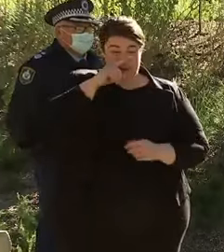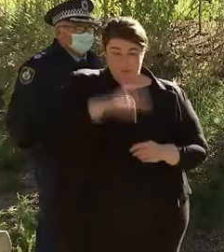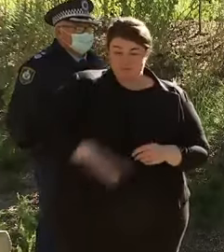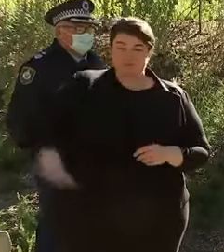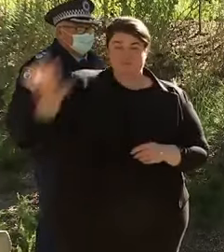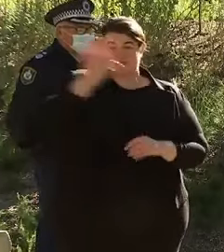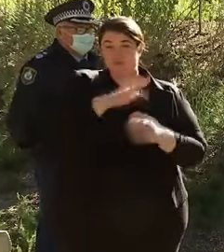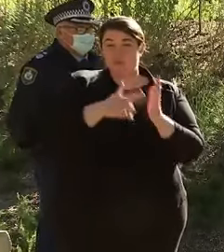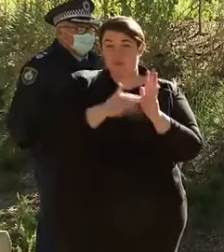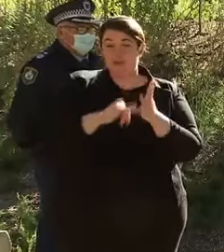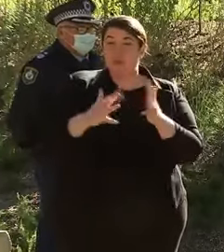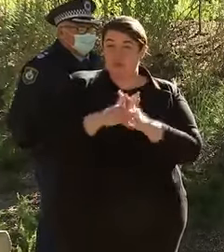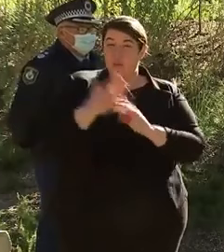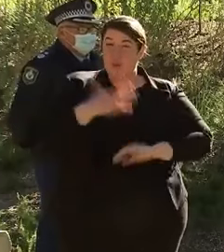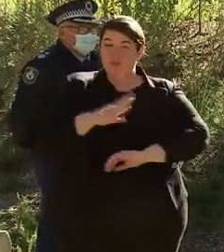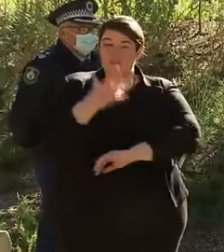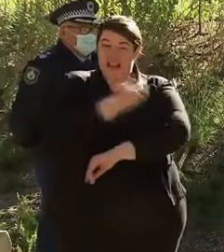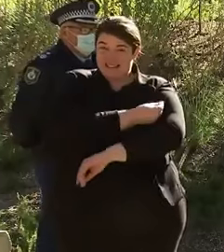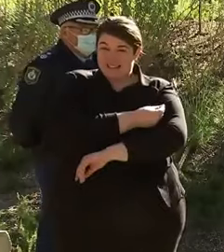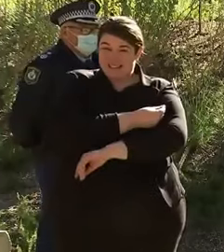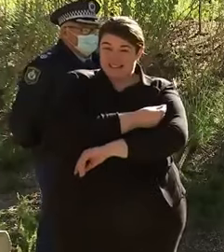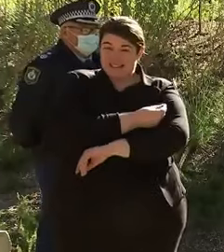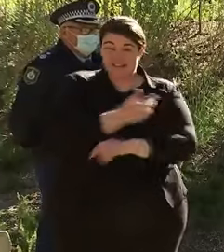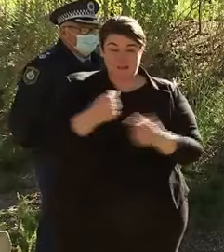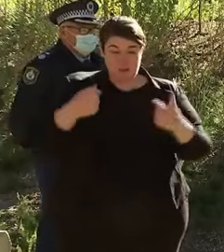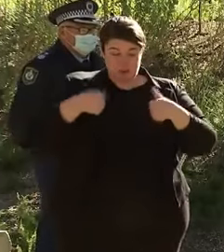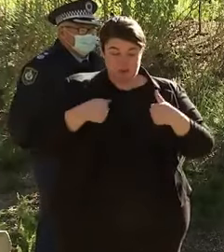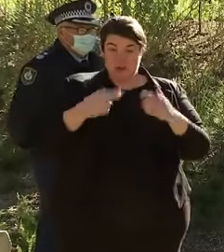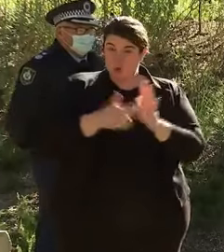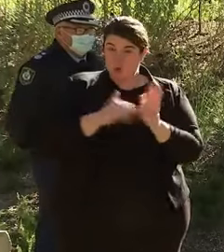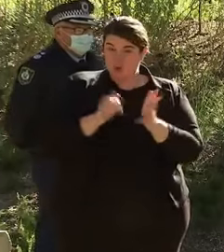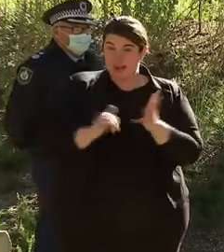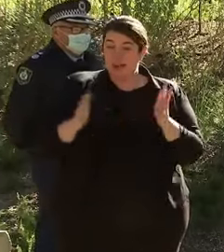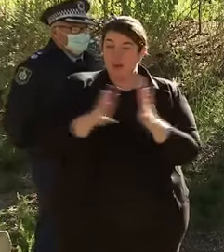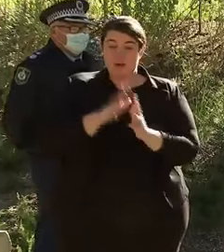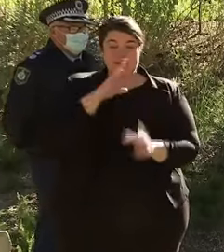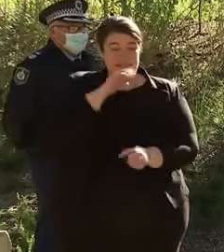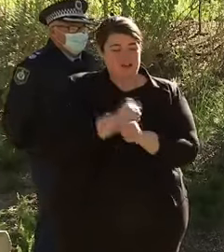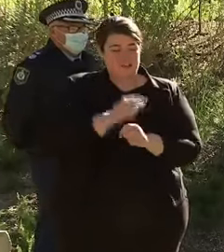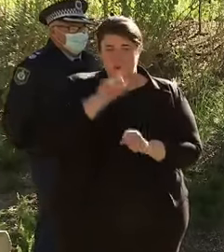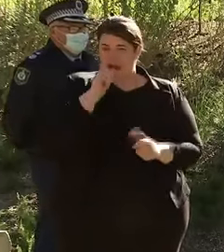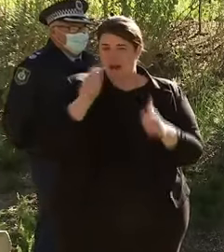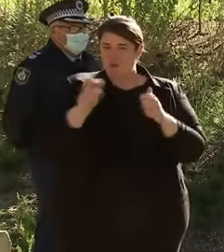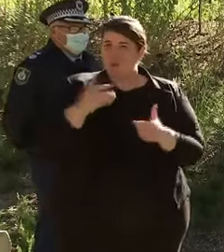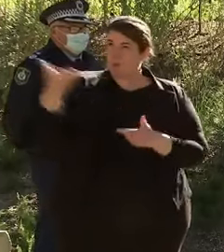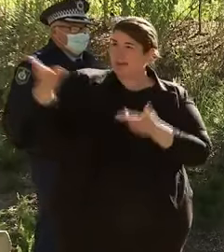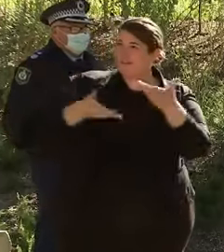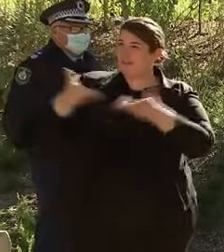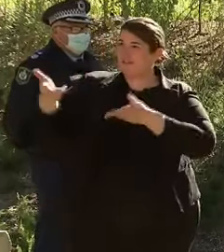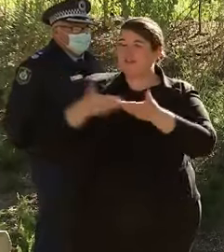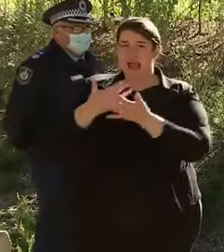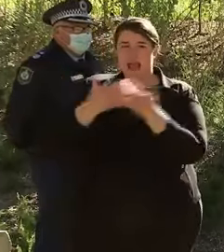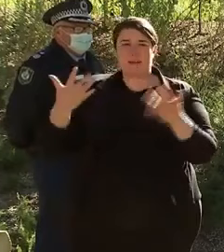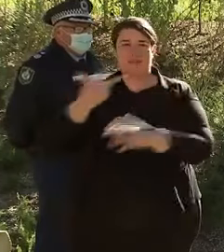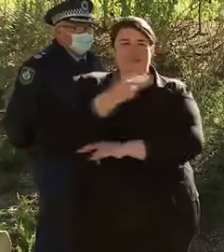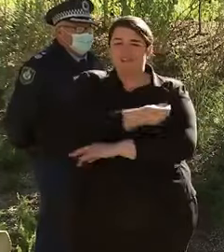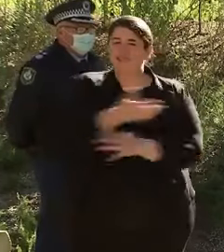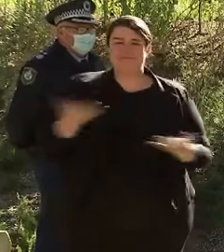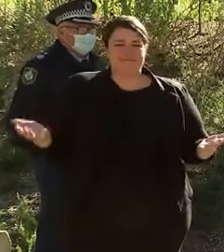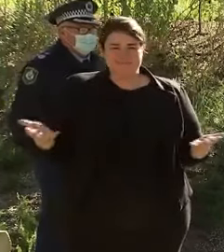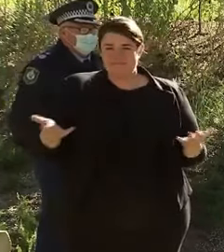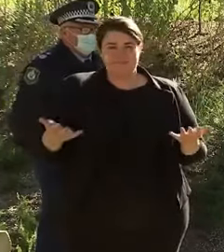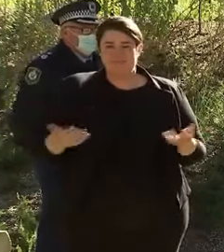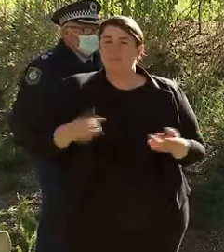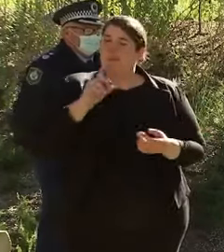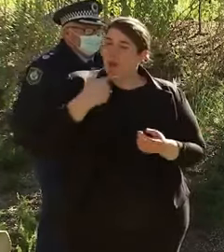vaccine. We can't control the state government, the New South Wales government can't control how many doses we get. But what I want to assure